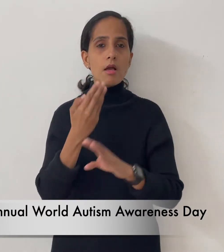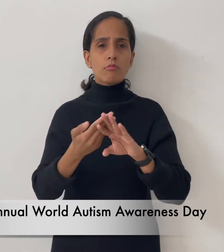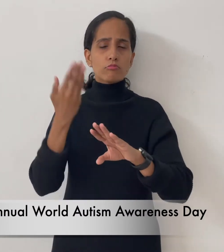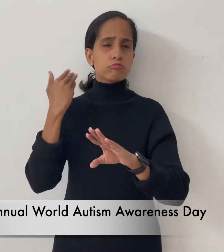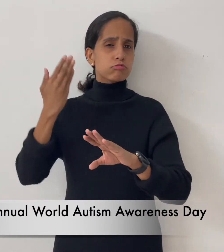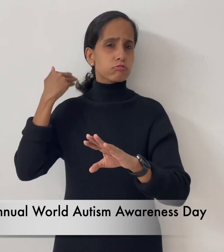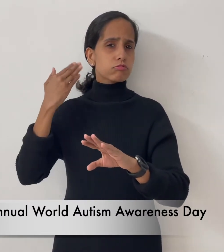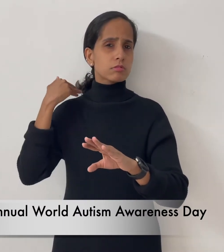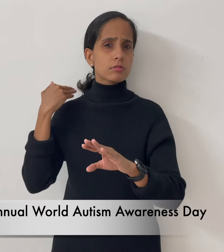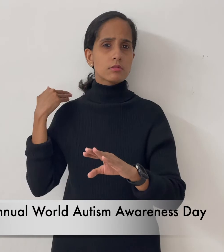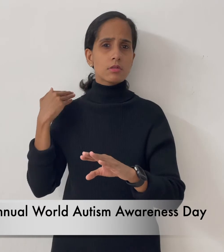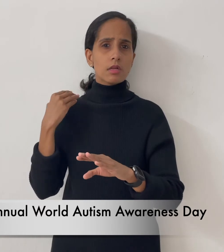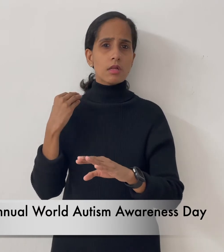marks the 14th